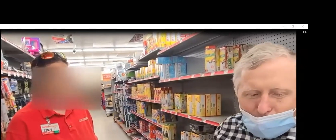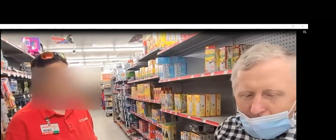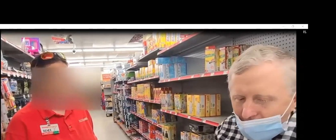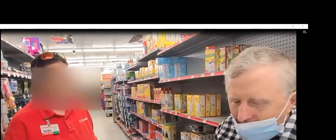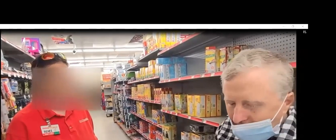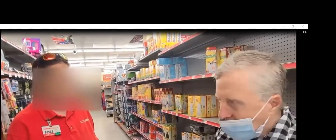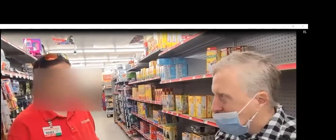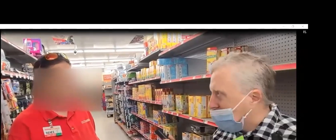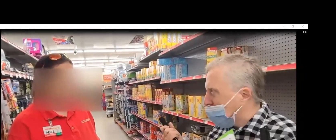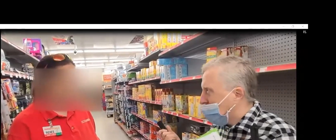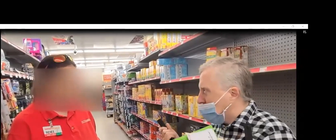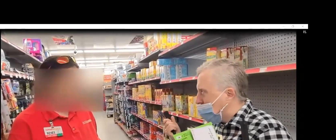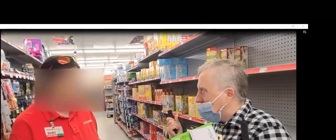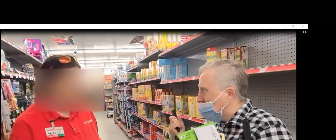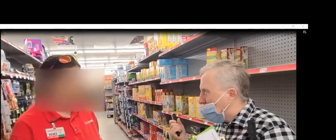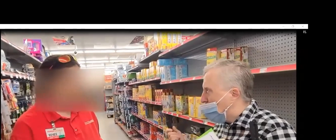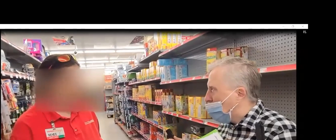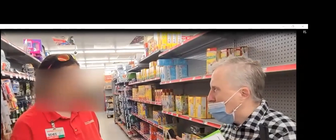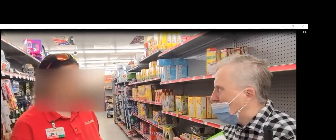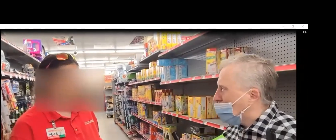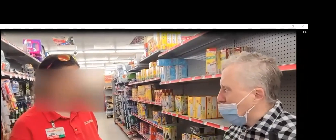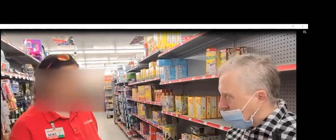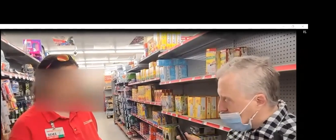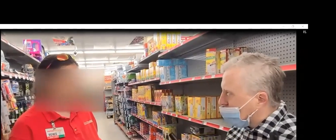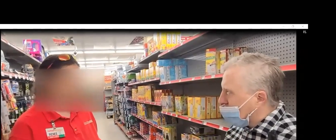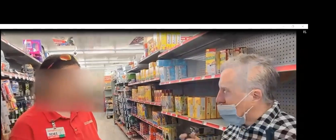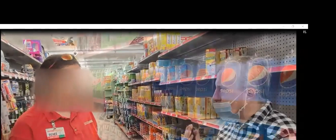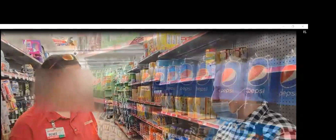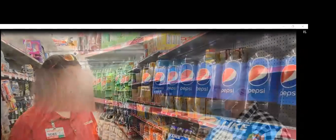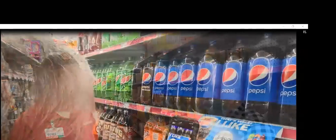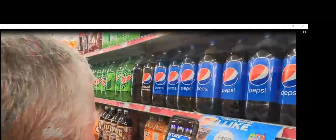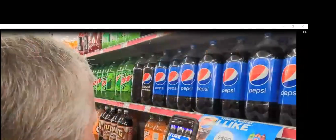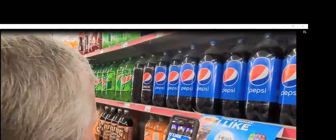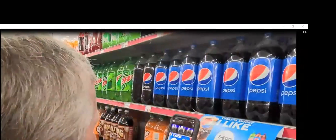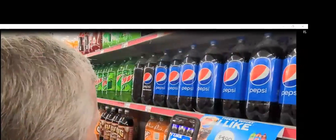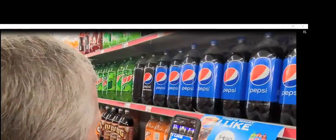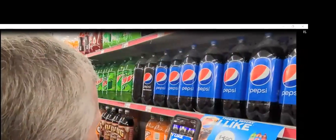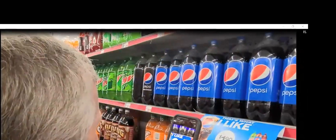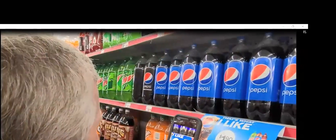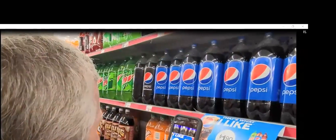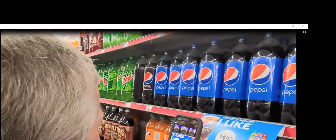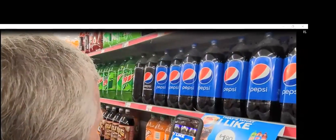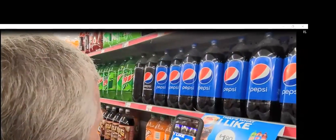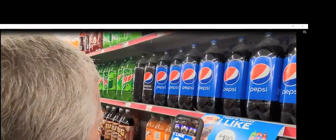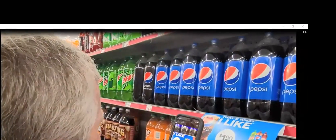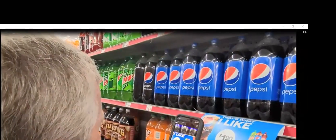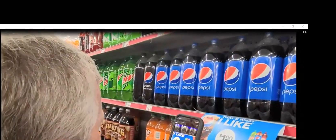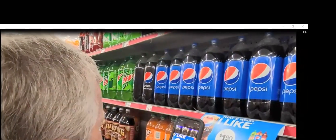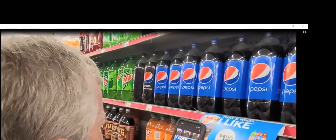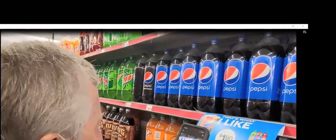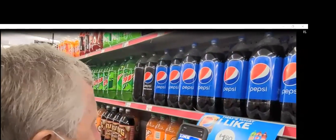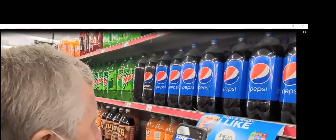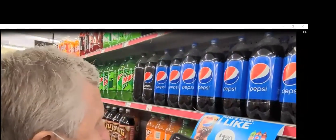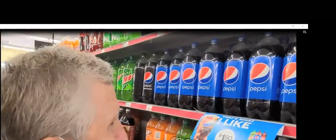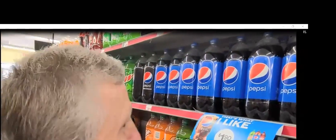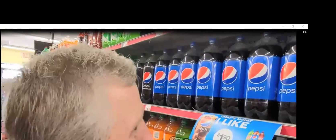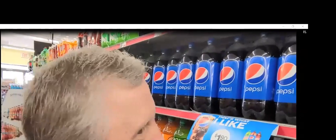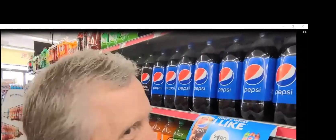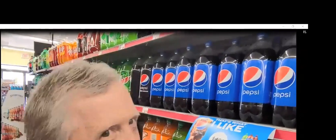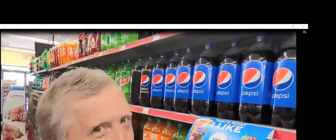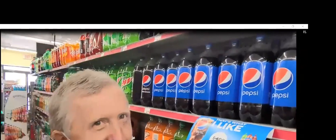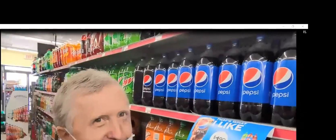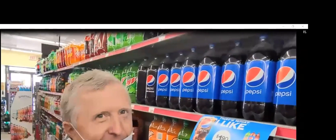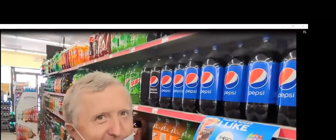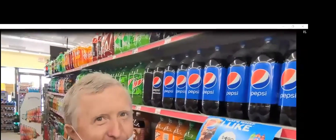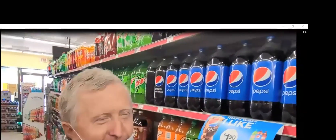her reply. Oh, I'll definitely be able to help you. Okay, speak. Pepsi $190. Two.